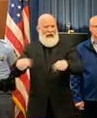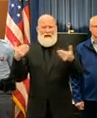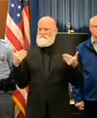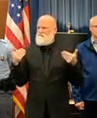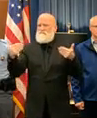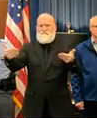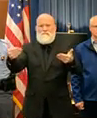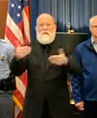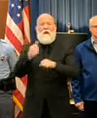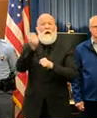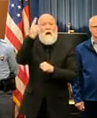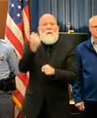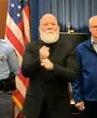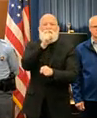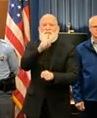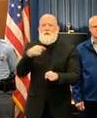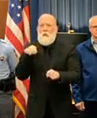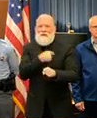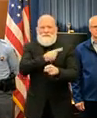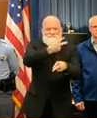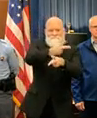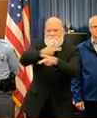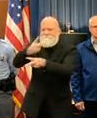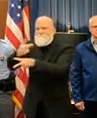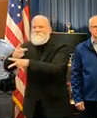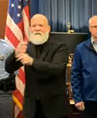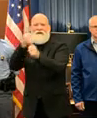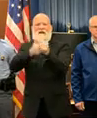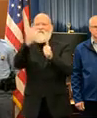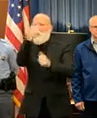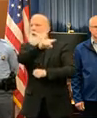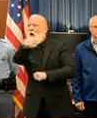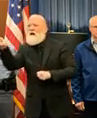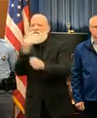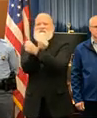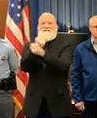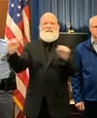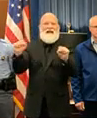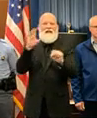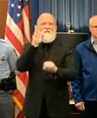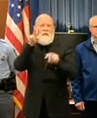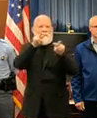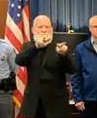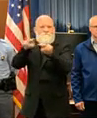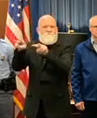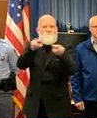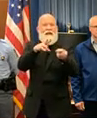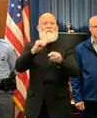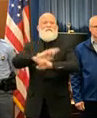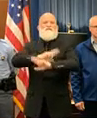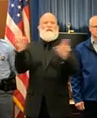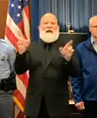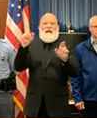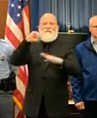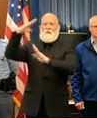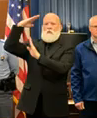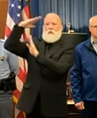keep everyone safe. At this time, I'm going to turn it over to Director Stallings for an update on the system and what